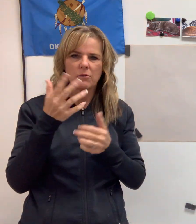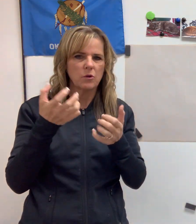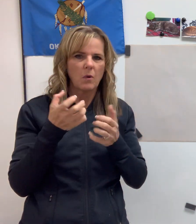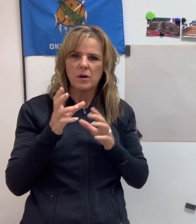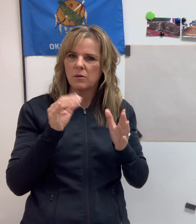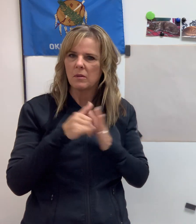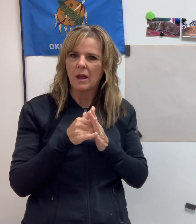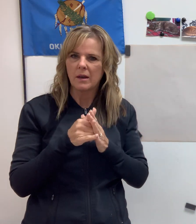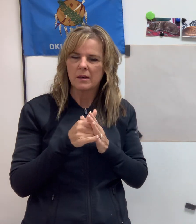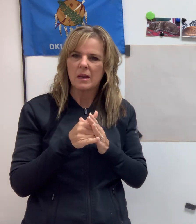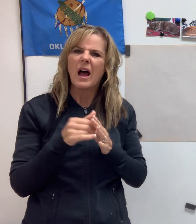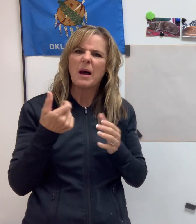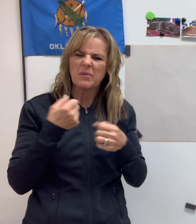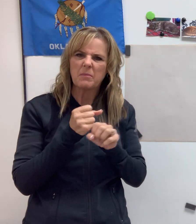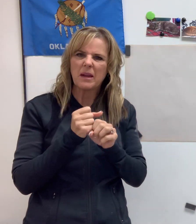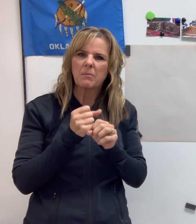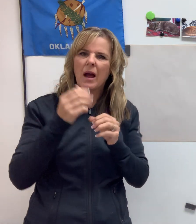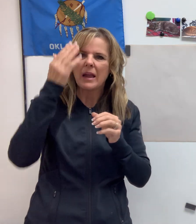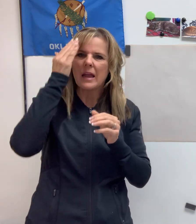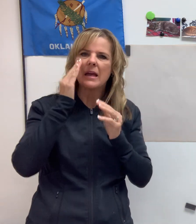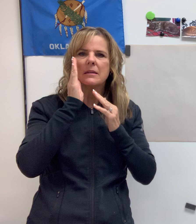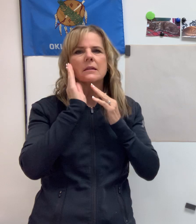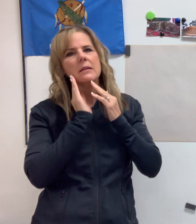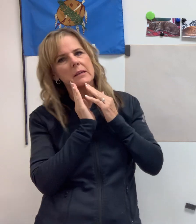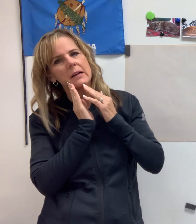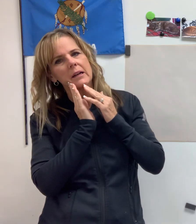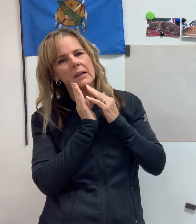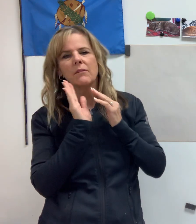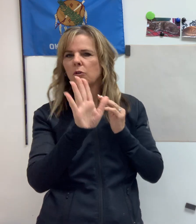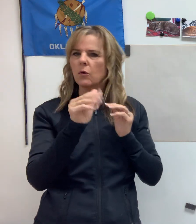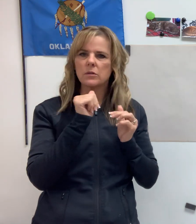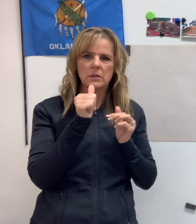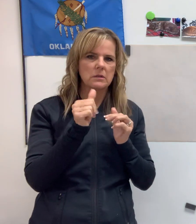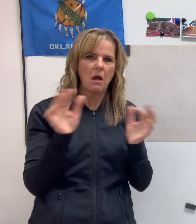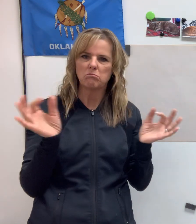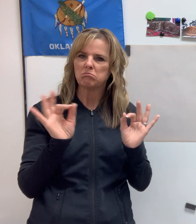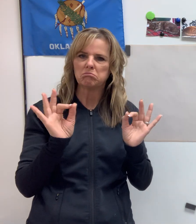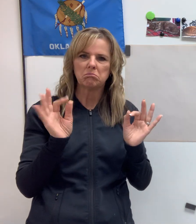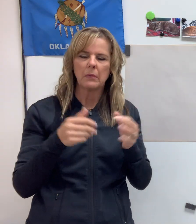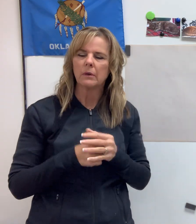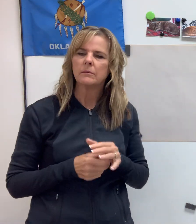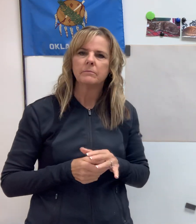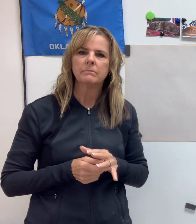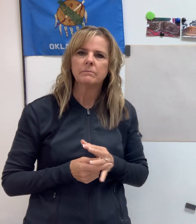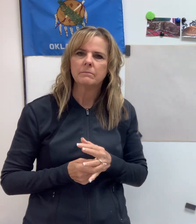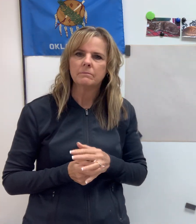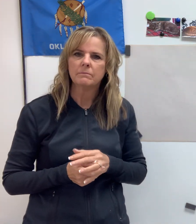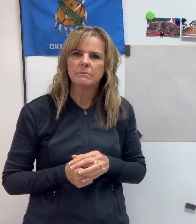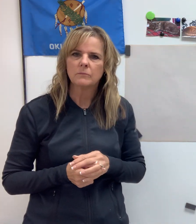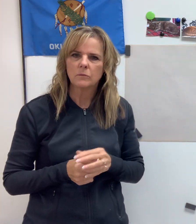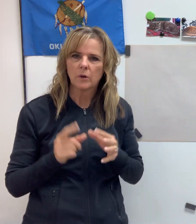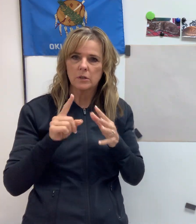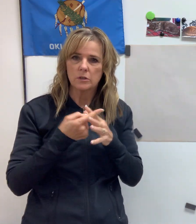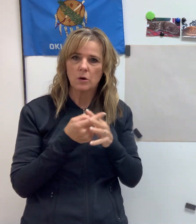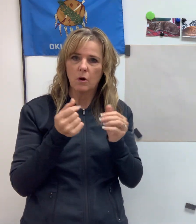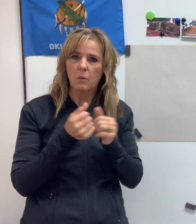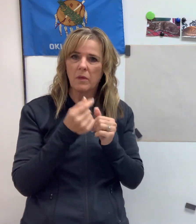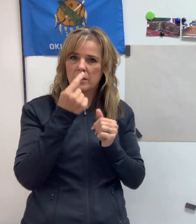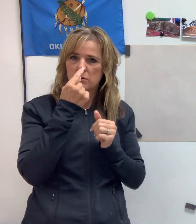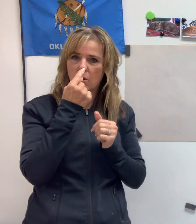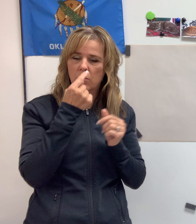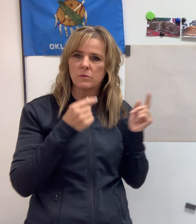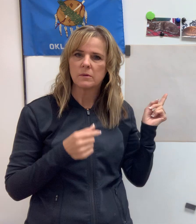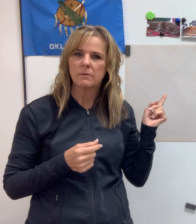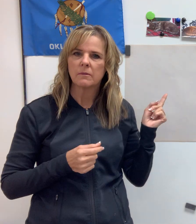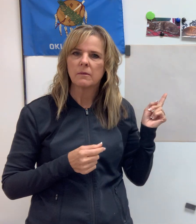So I'm going to try to make my head a little tilted, but if yours is not, it's no big deal. We're going to start, as we always do, with its